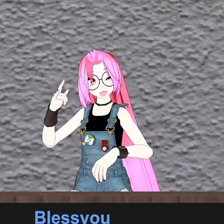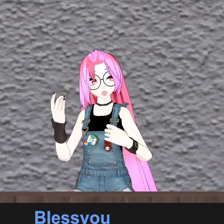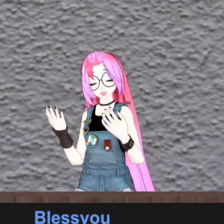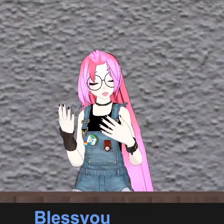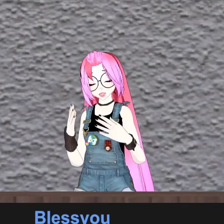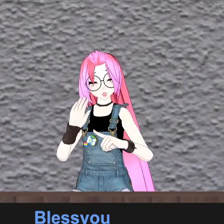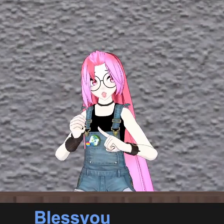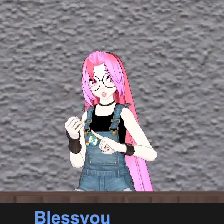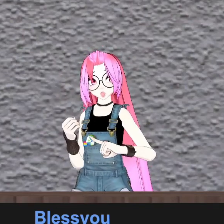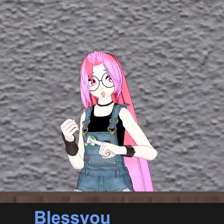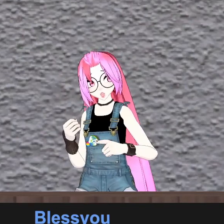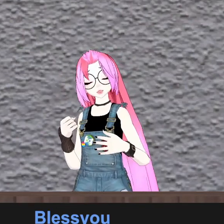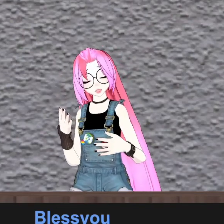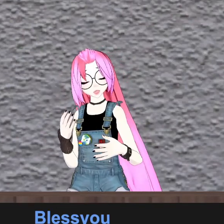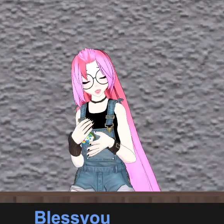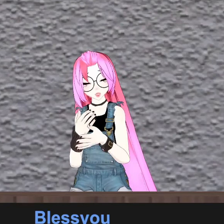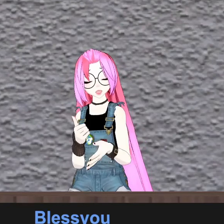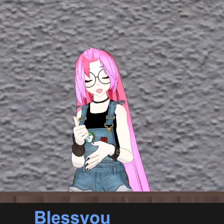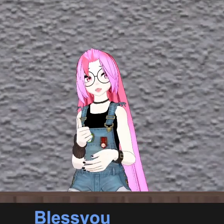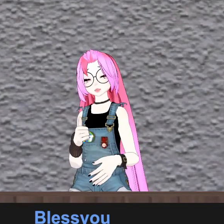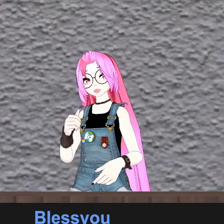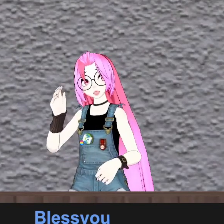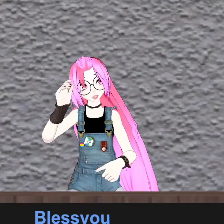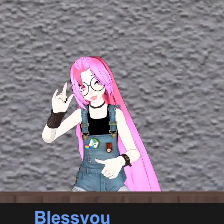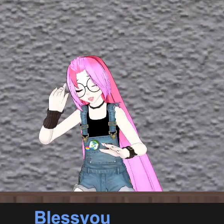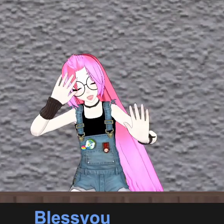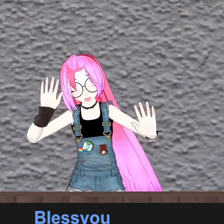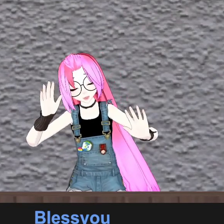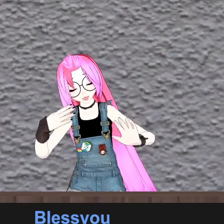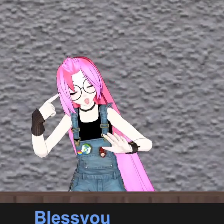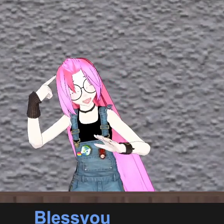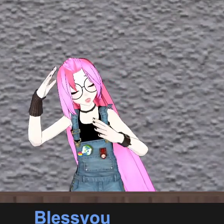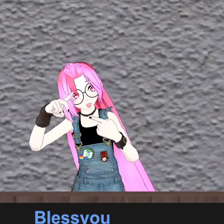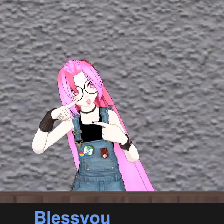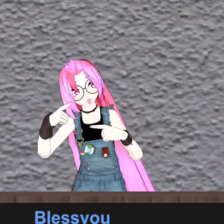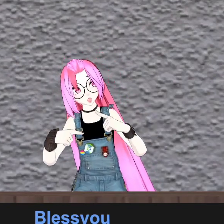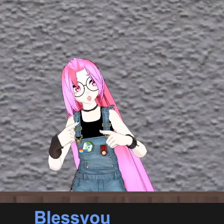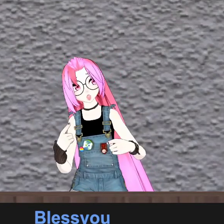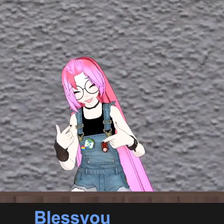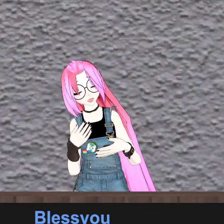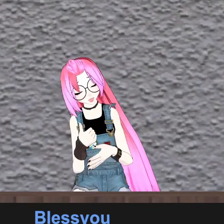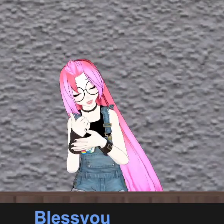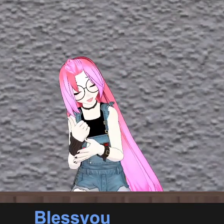of whatever is happening in the situation to be able to help, then maybe just say, like, hey, I know a tiny bit of sign. Do you need some